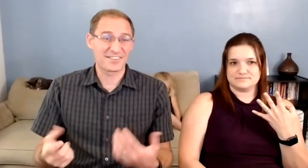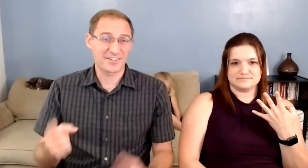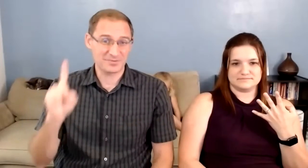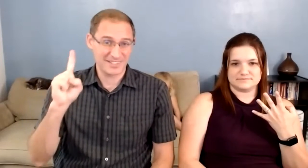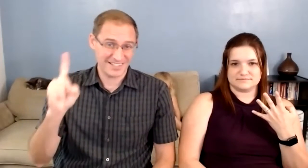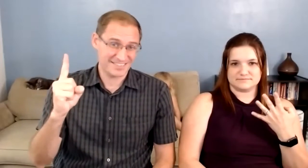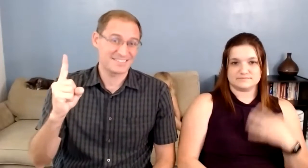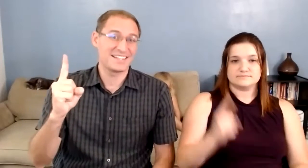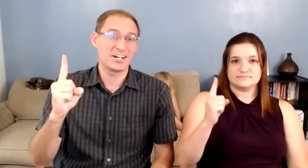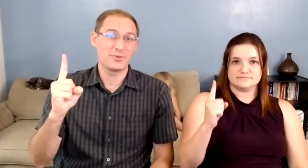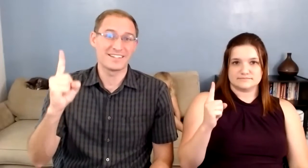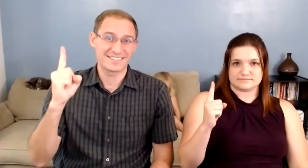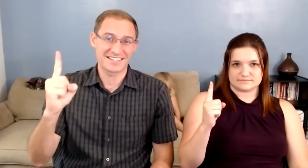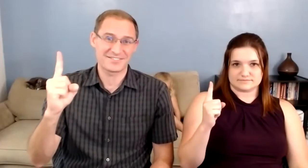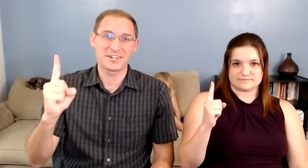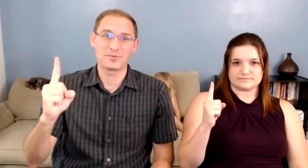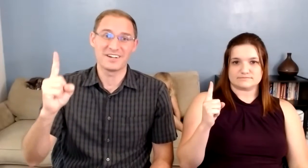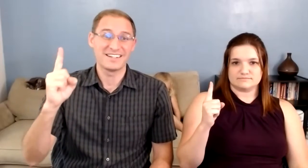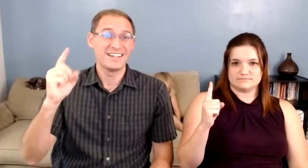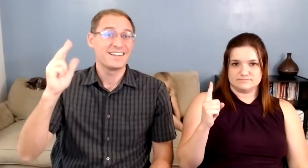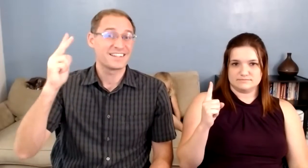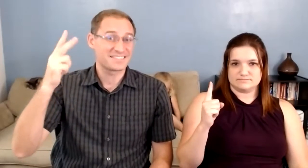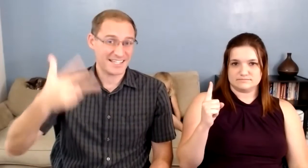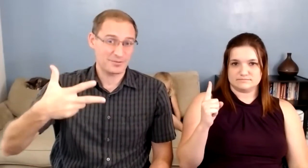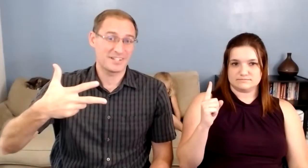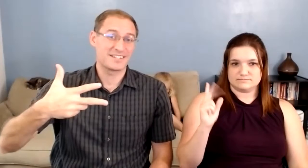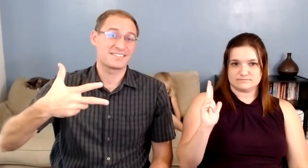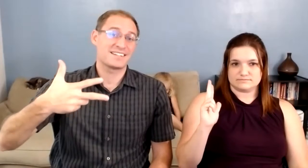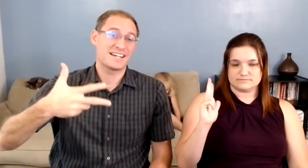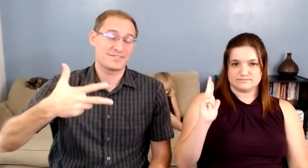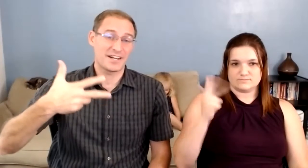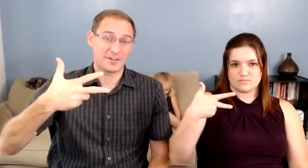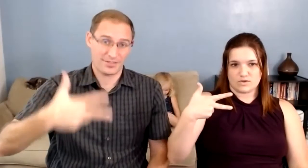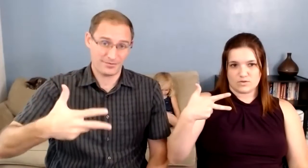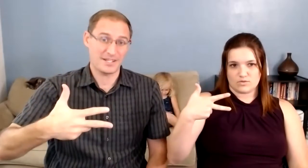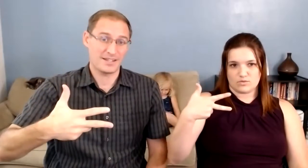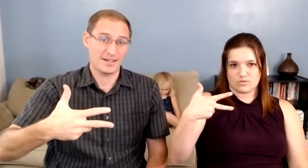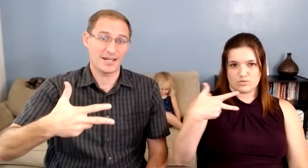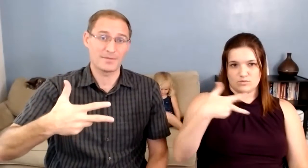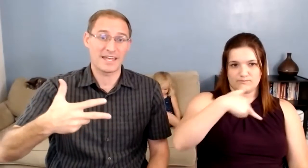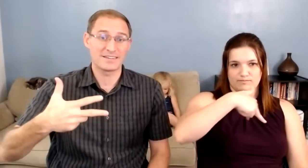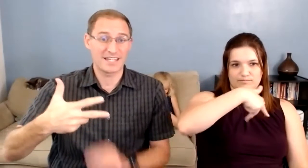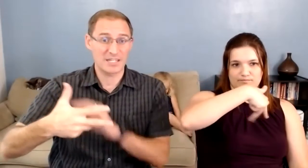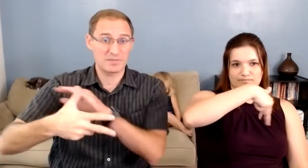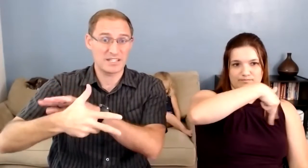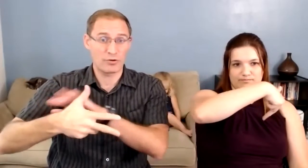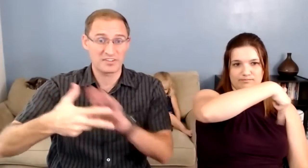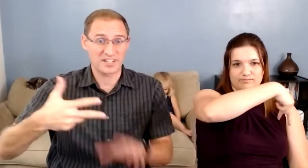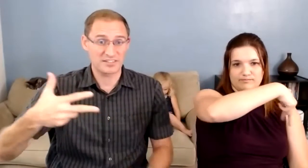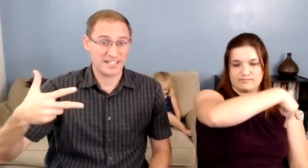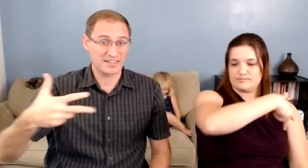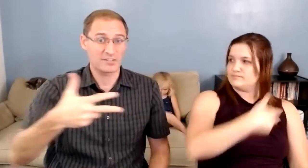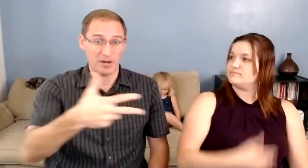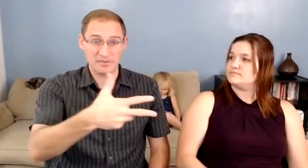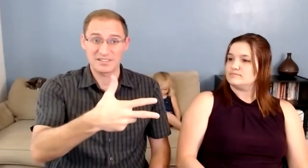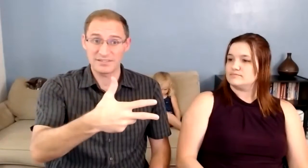Yeah, so the first one is CL1, classifier 1. The second one is classifier 3. And it could be